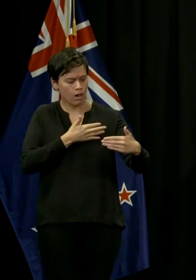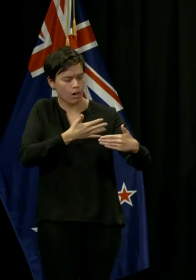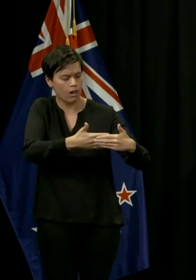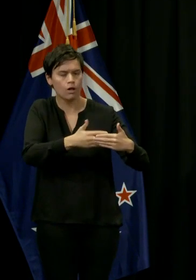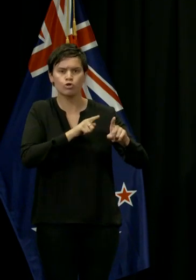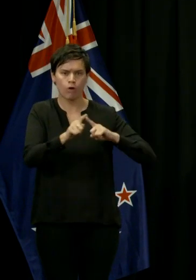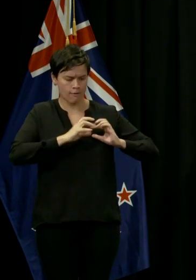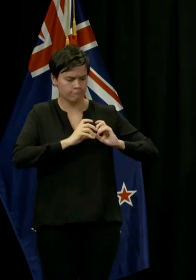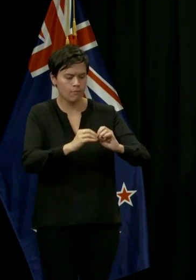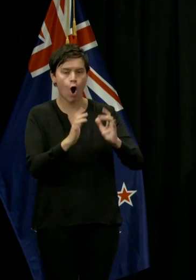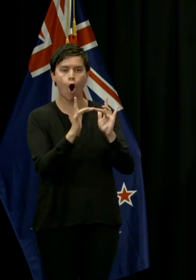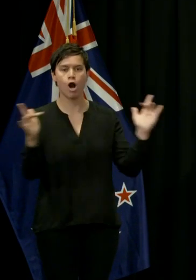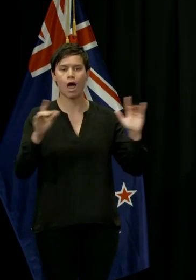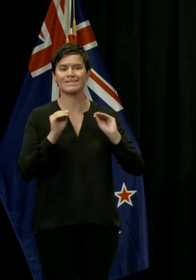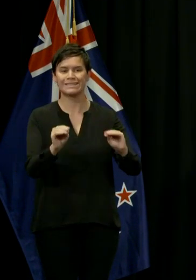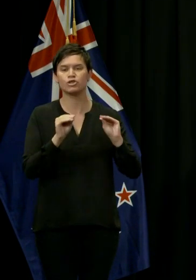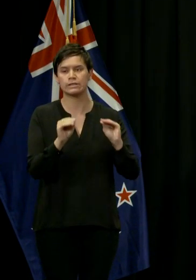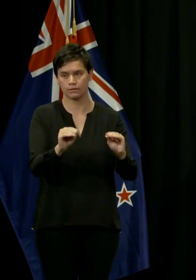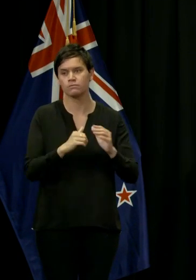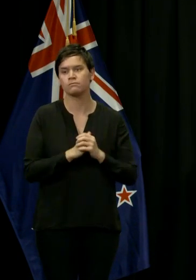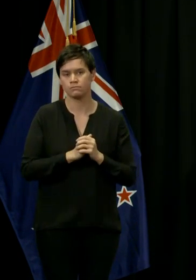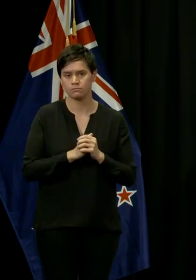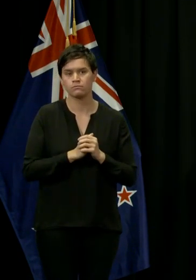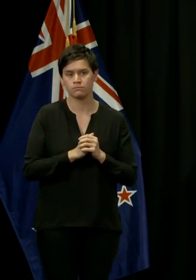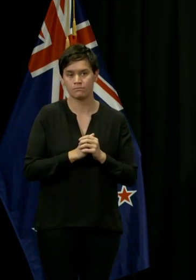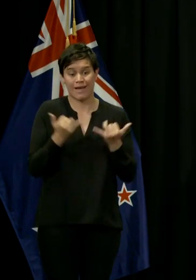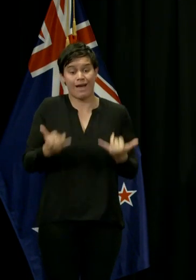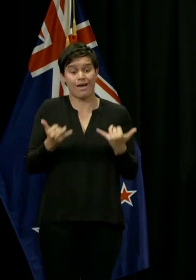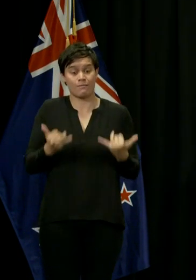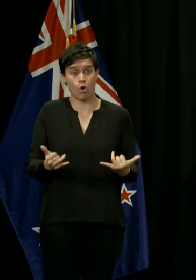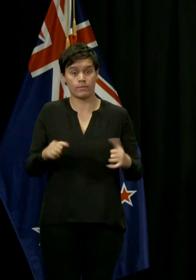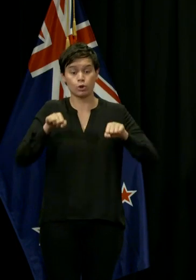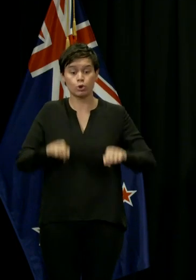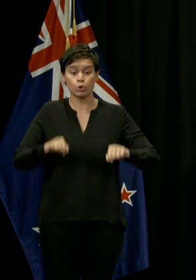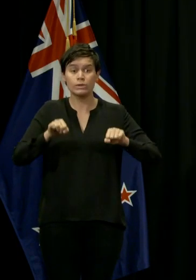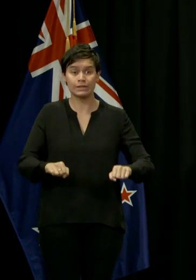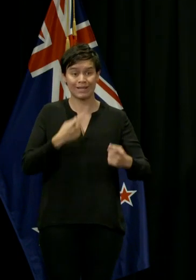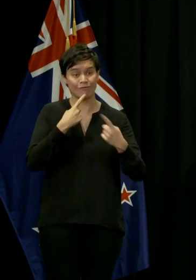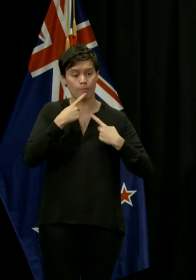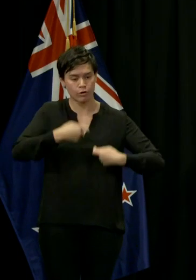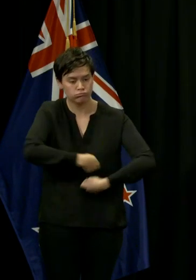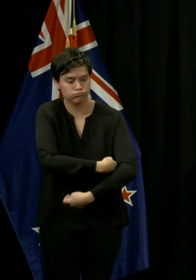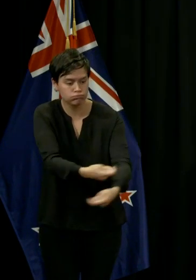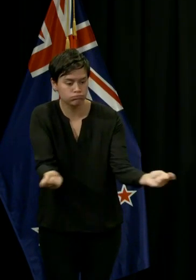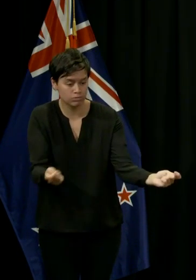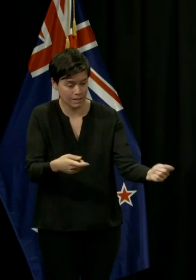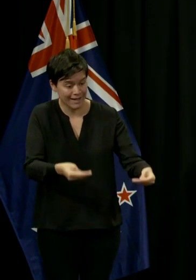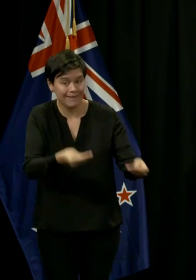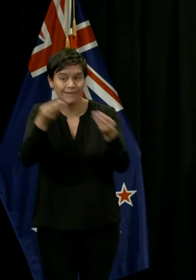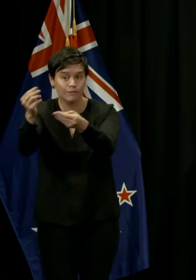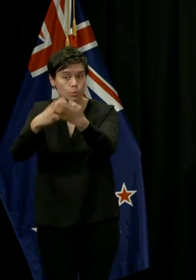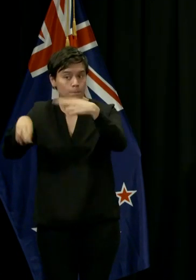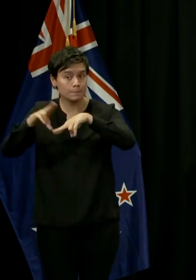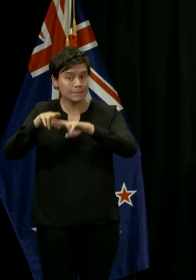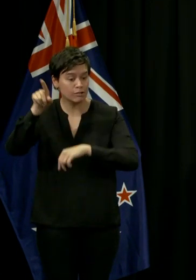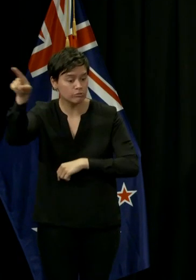remotely. All students across the country are currently being given information on this decision for their parents, including the list of who is